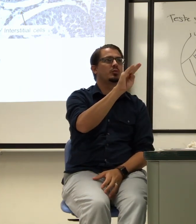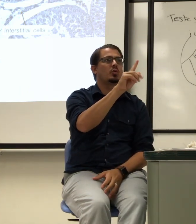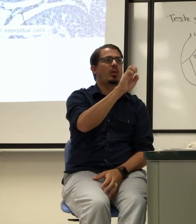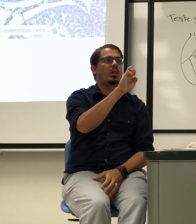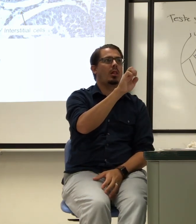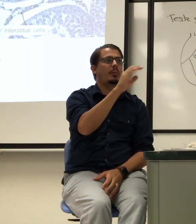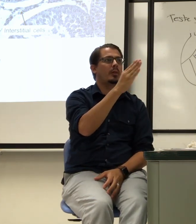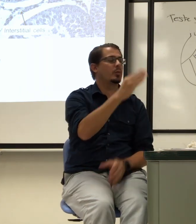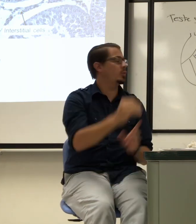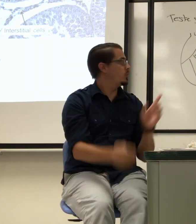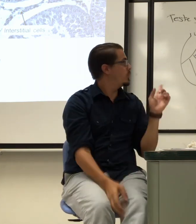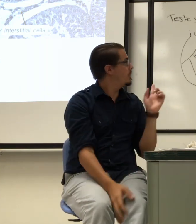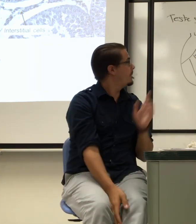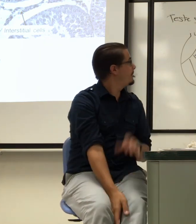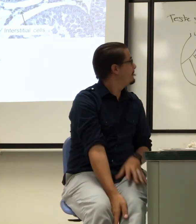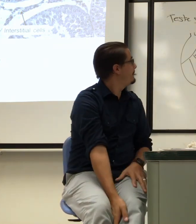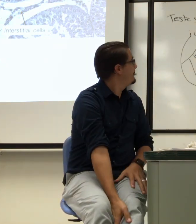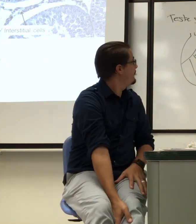blue,